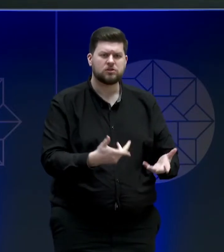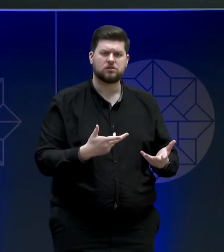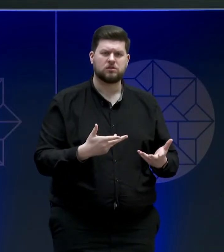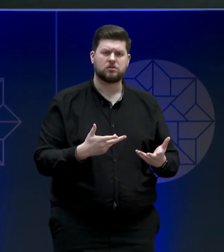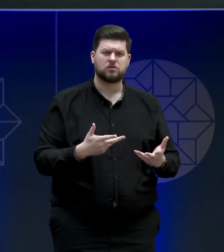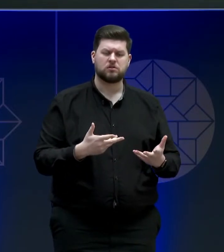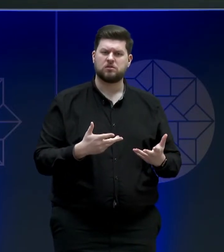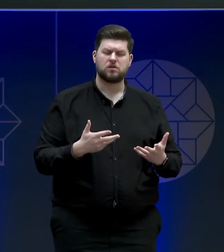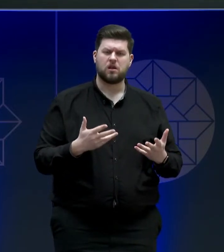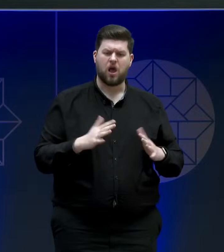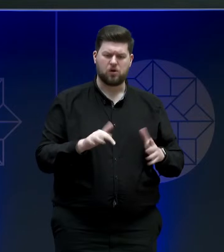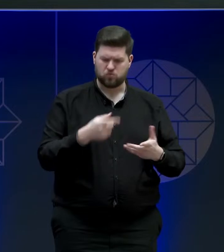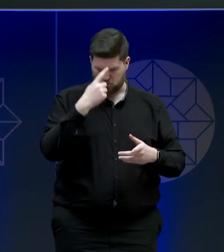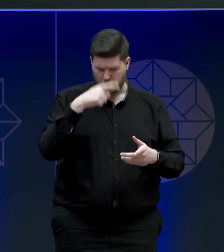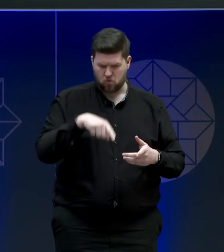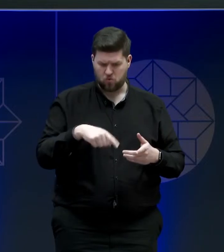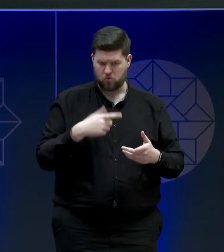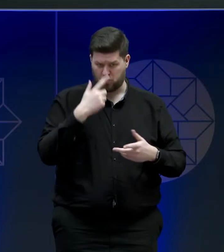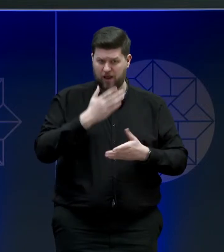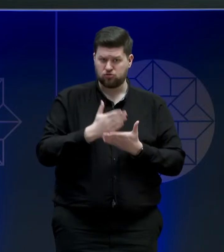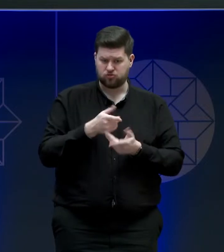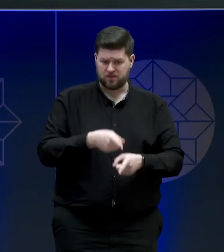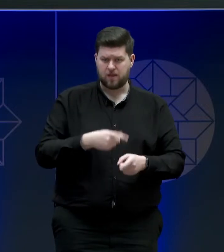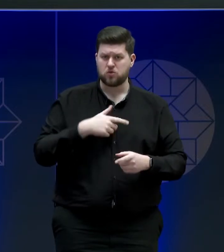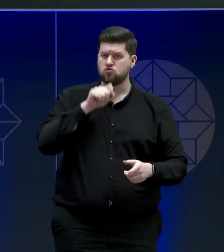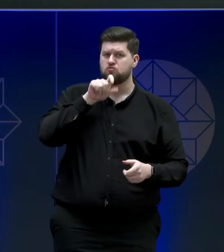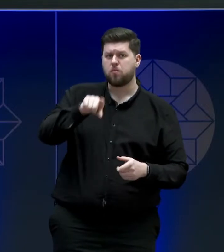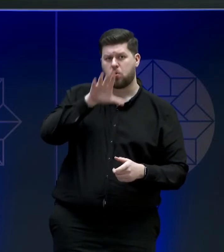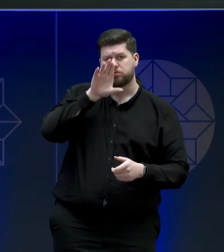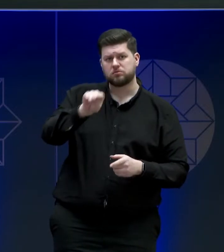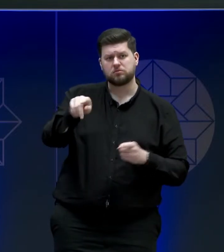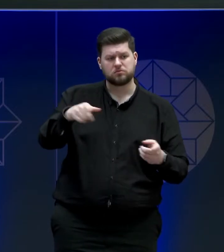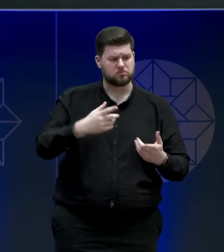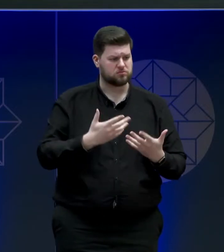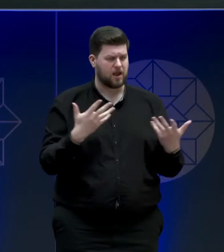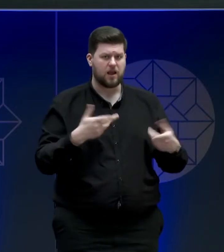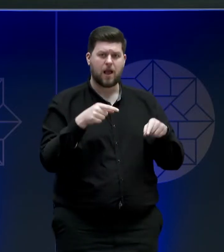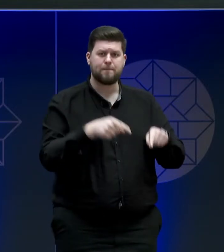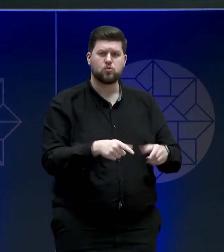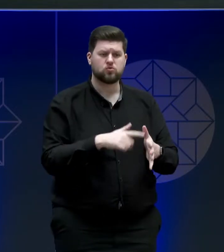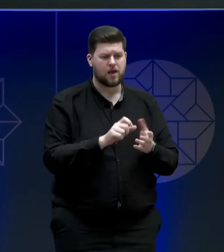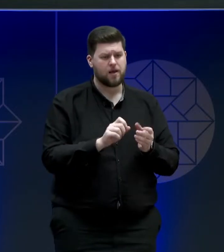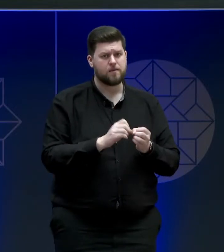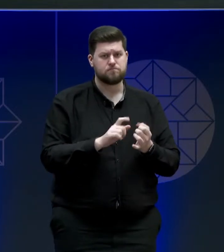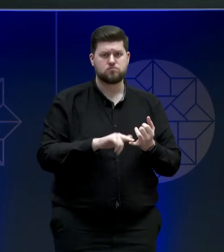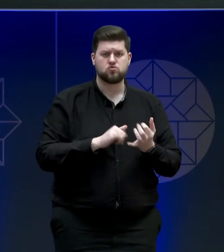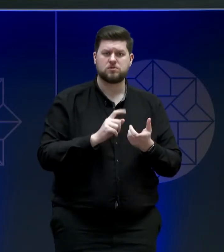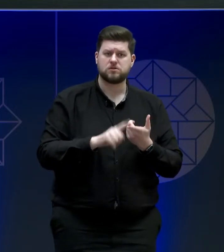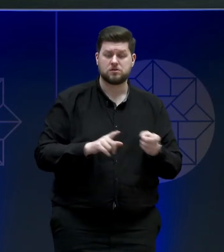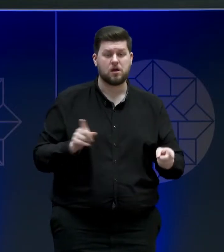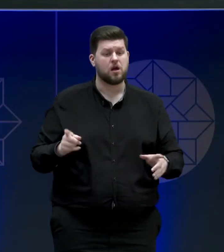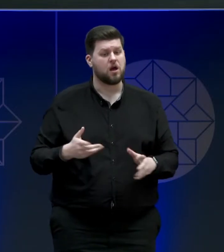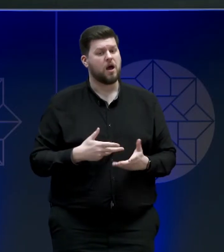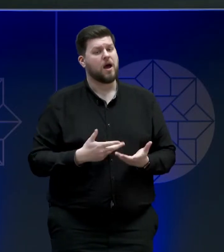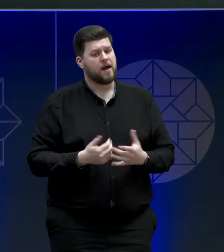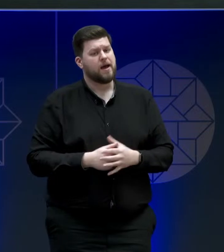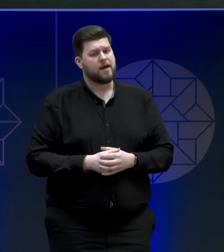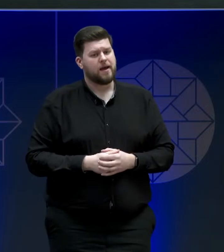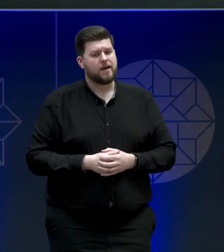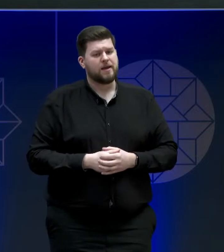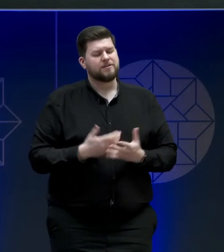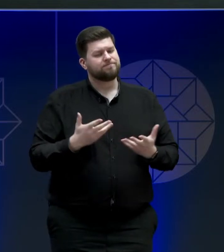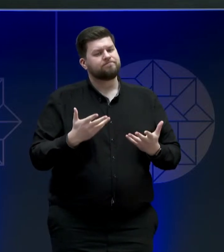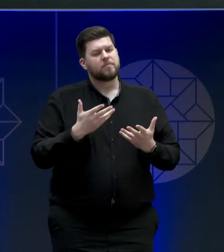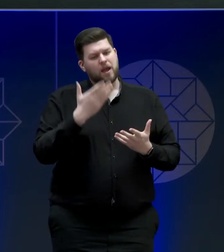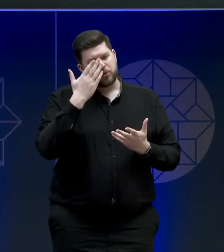abuse? The first thing, I'm not exactly sure what stage the particular case is at, Peter, so you'll understand that I